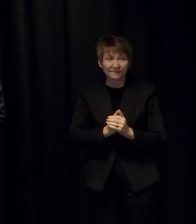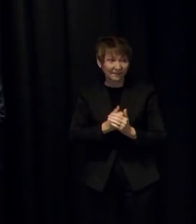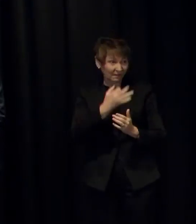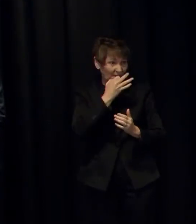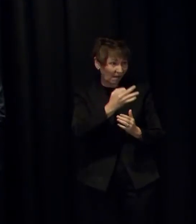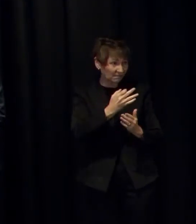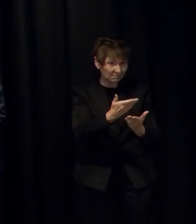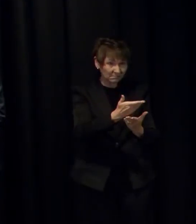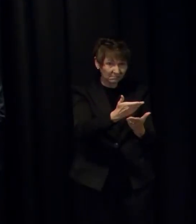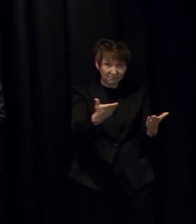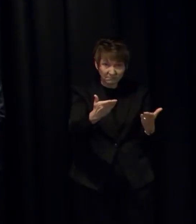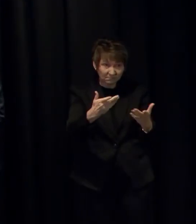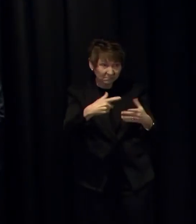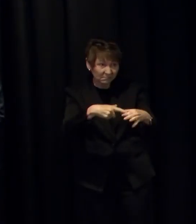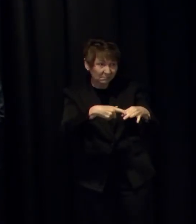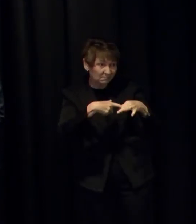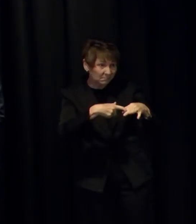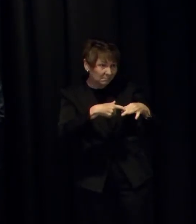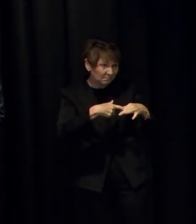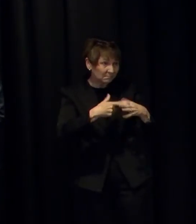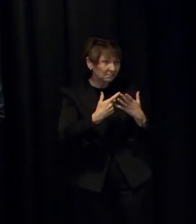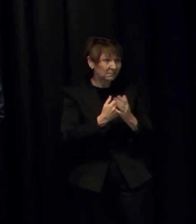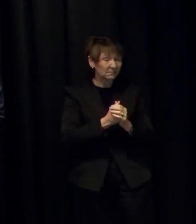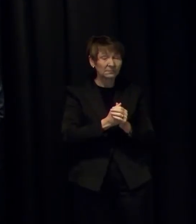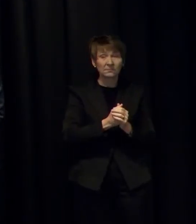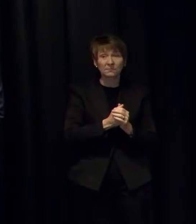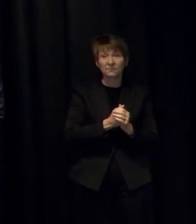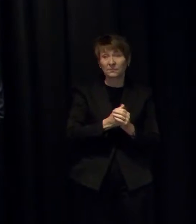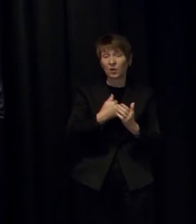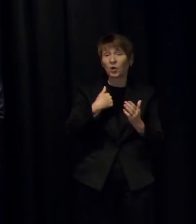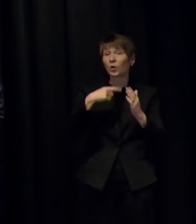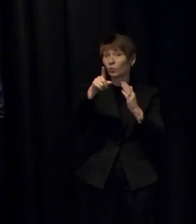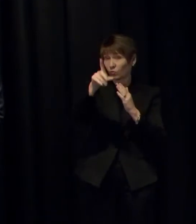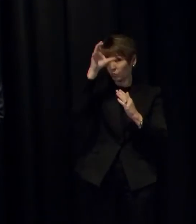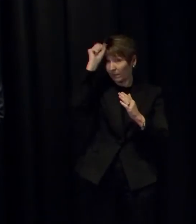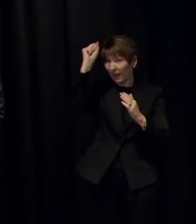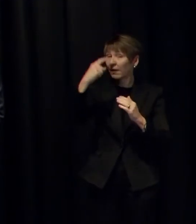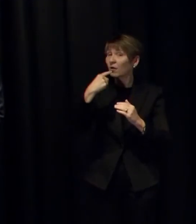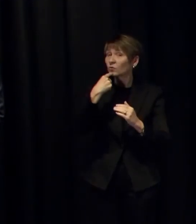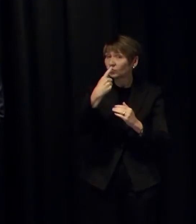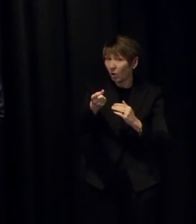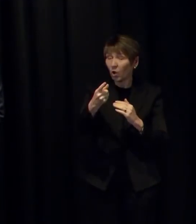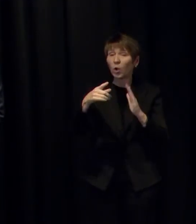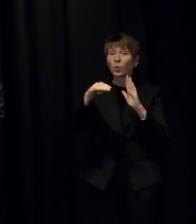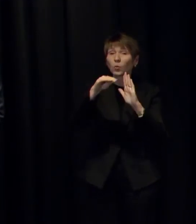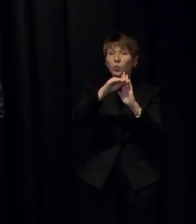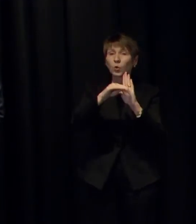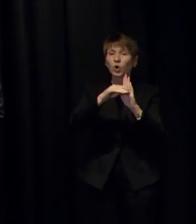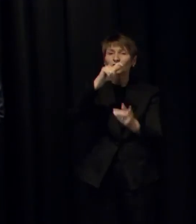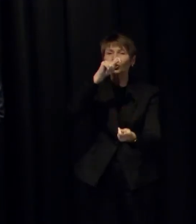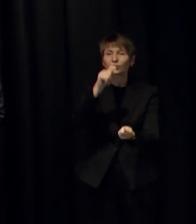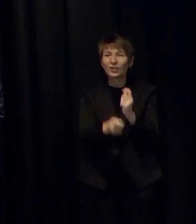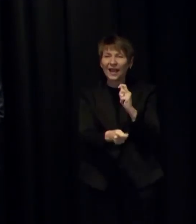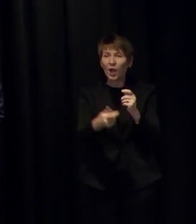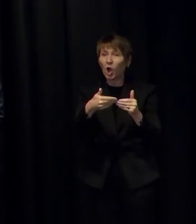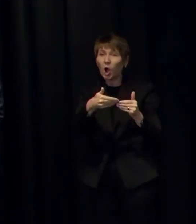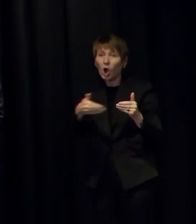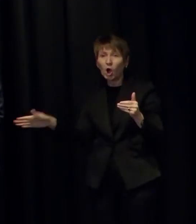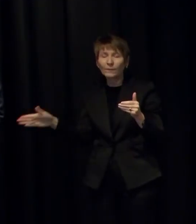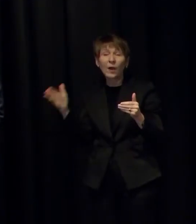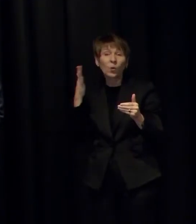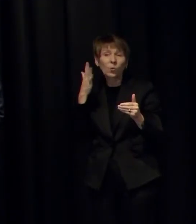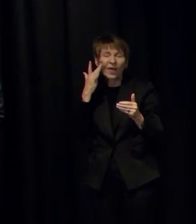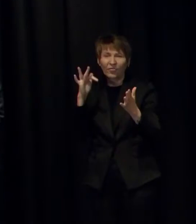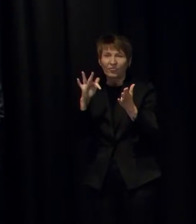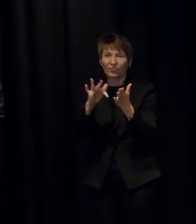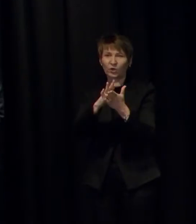need to take on notice about rule changes. Of course, these rules don't change until Thursday night. We're more than happy to do that offline and come back to you. What's the